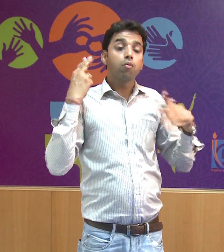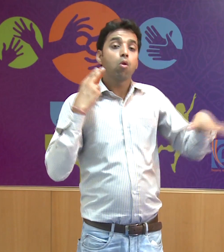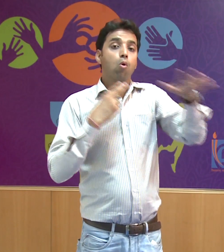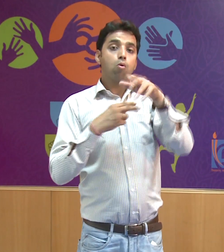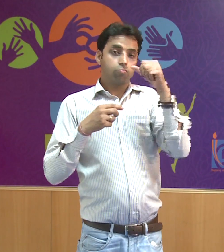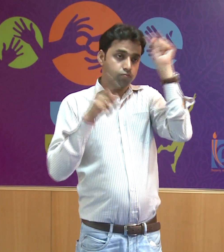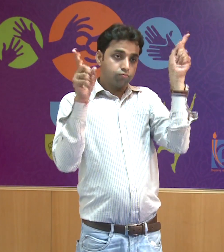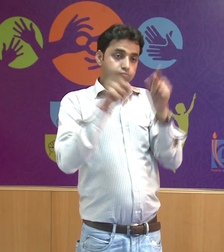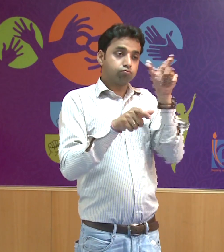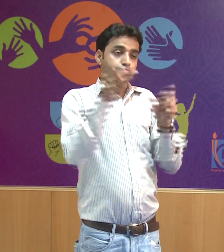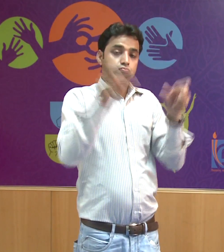Indians.